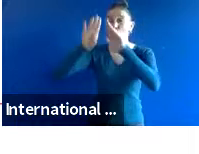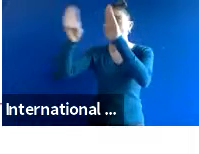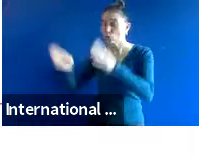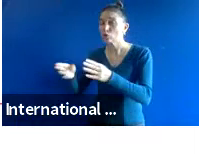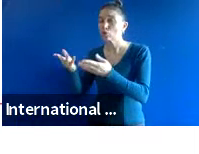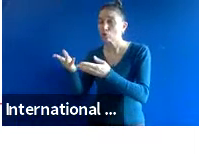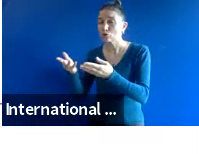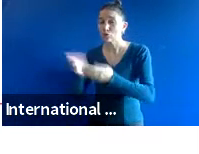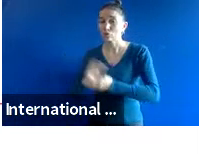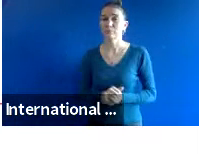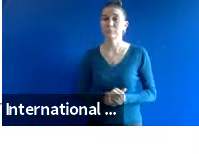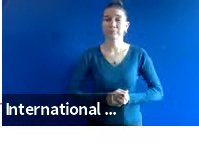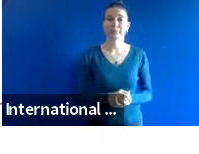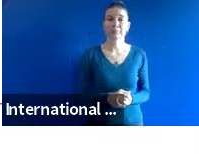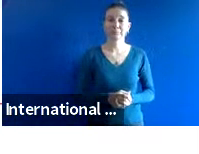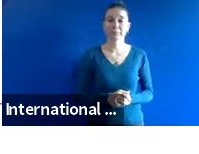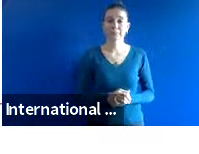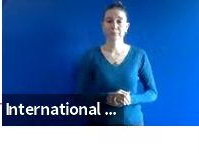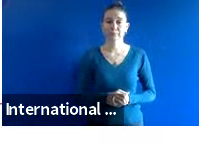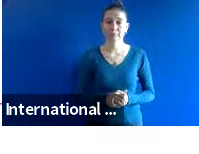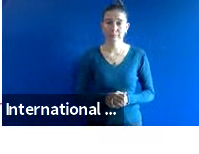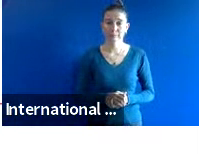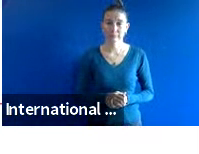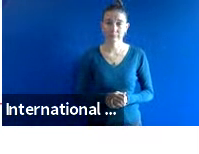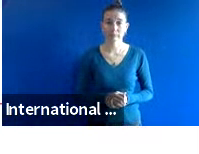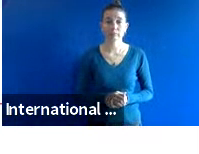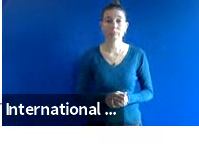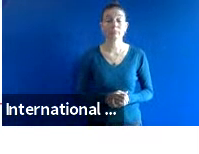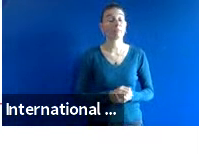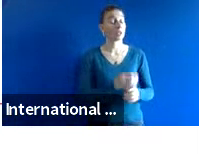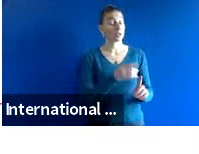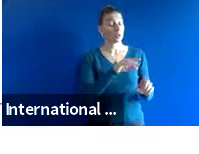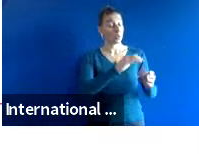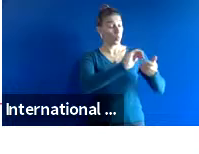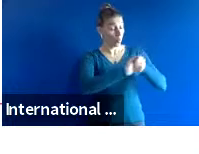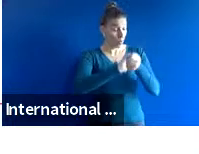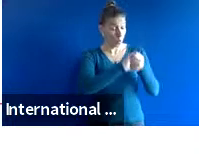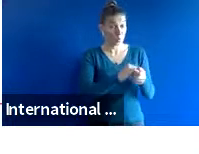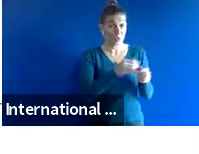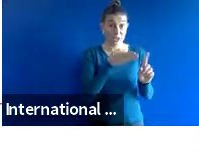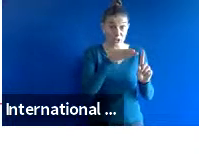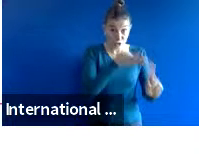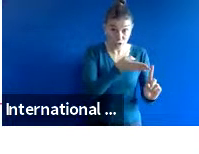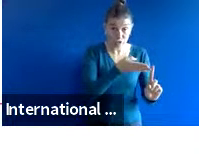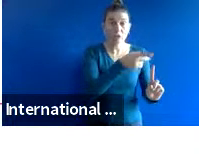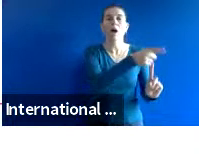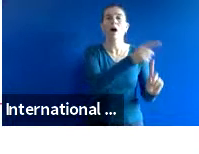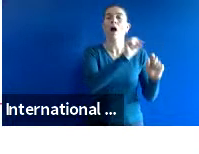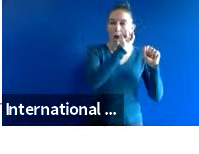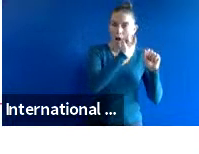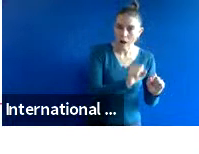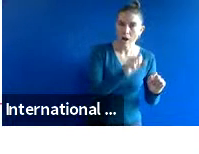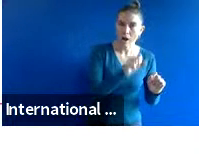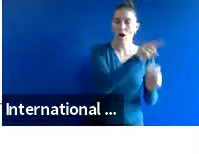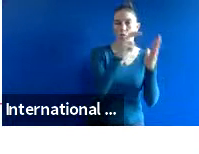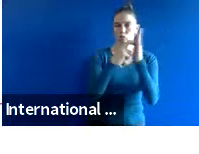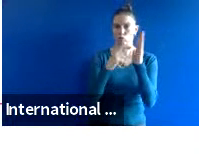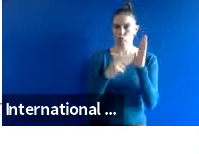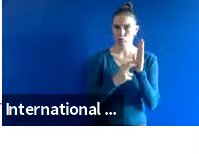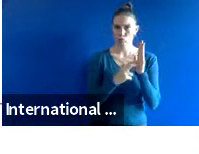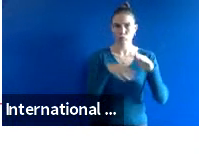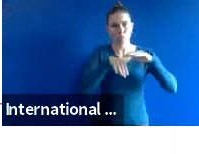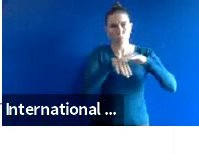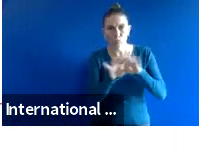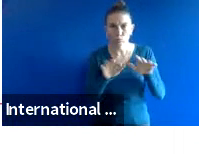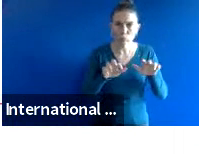in its institutional page the inclusion measures that it's undertake, the support services